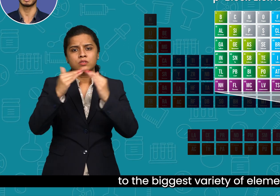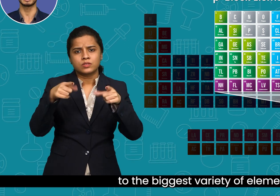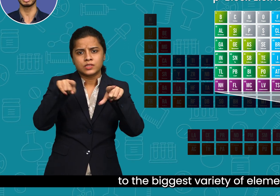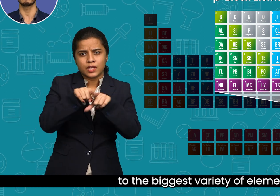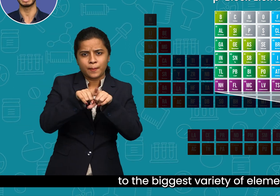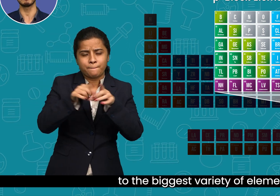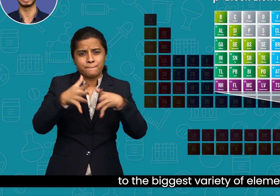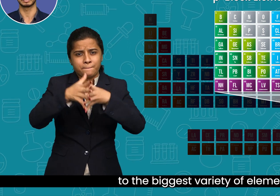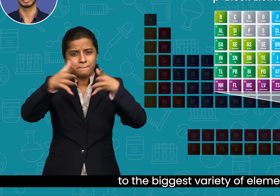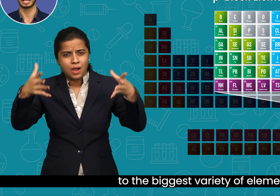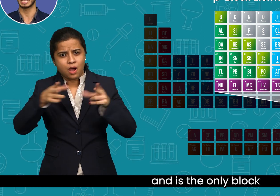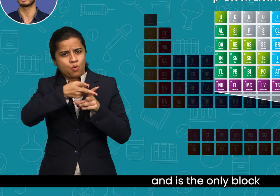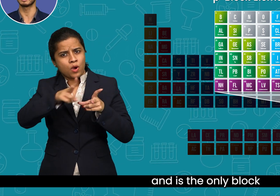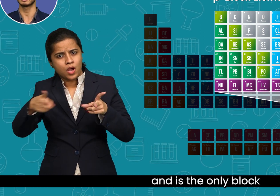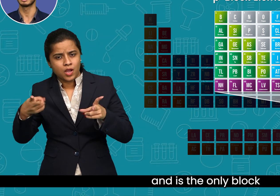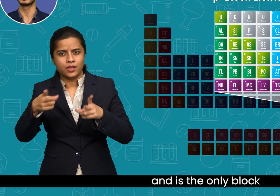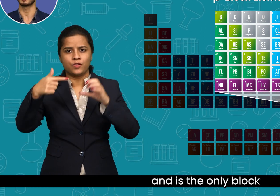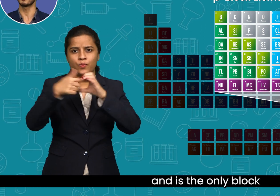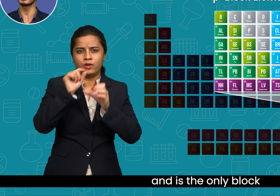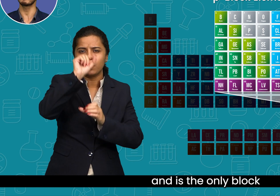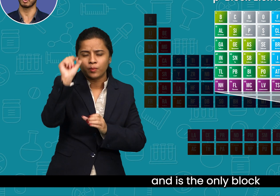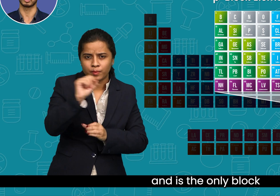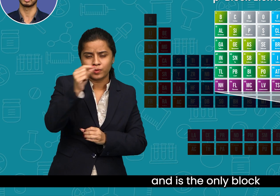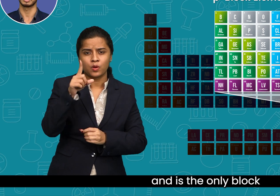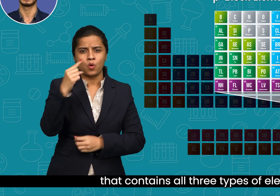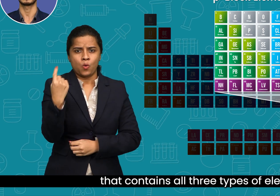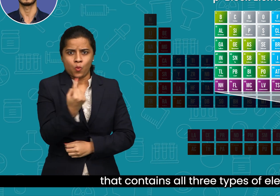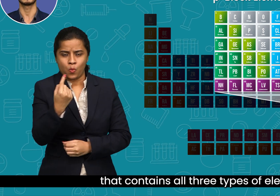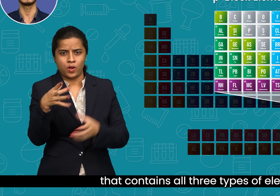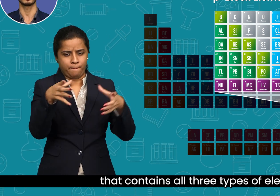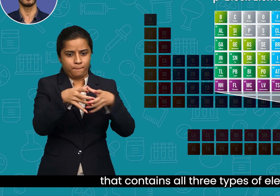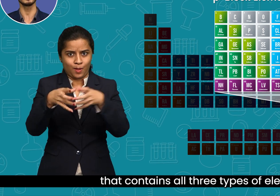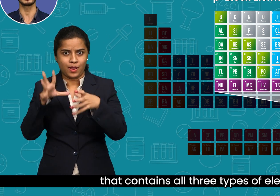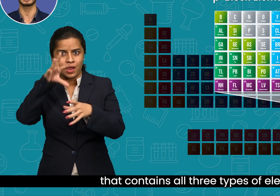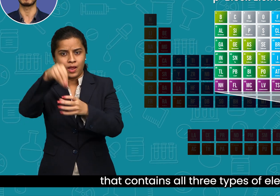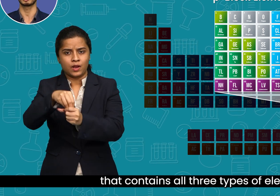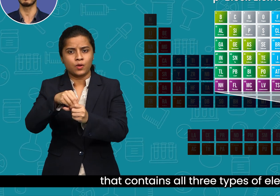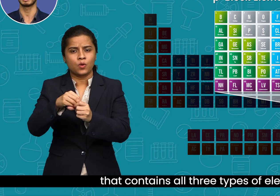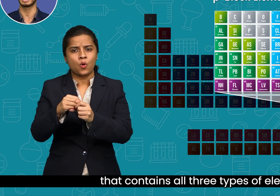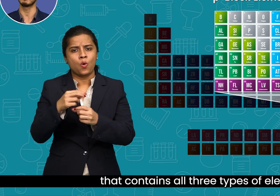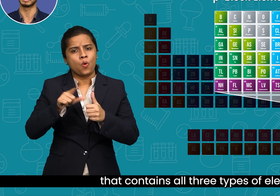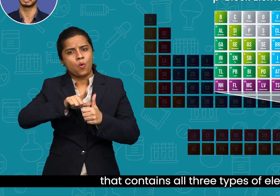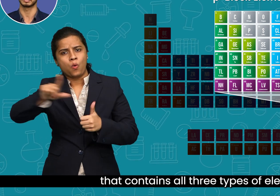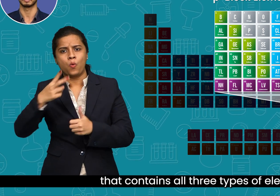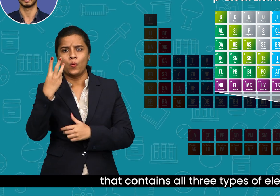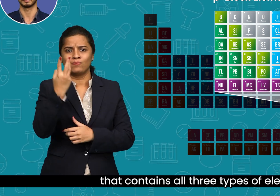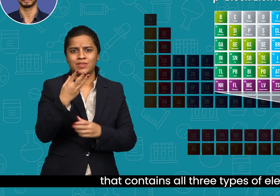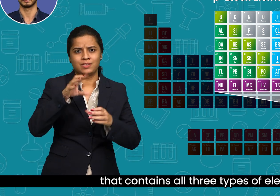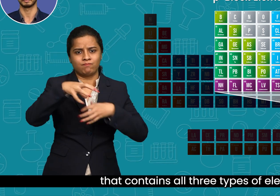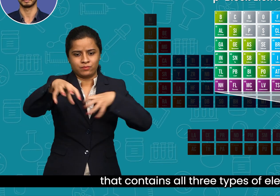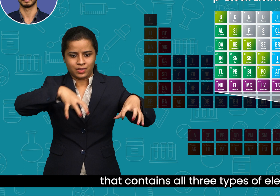biggest variety of elements and is the only block that contains all three types of elements: